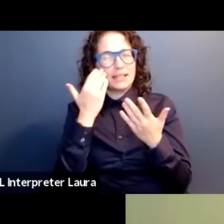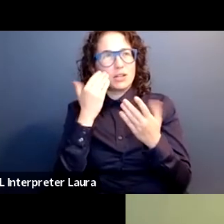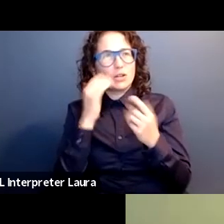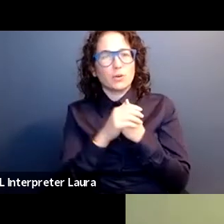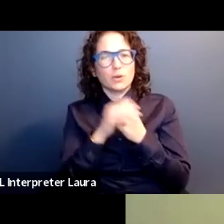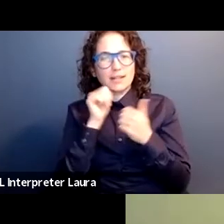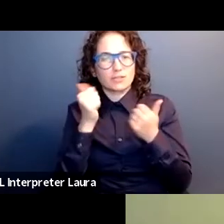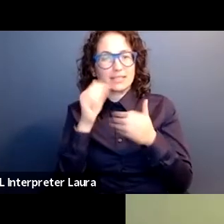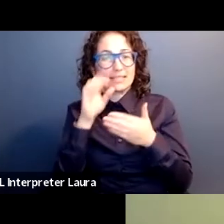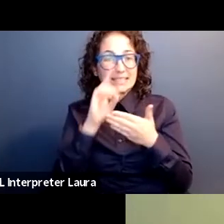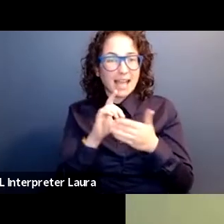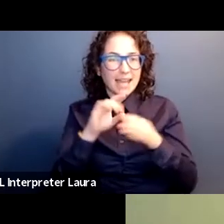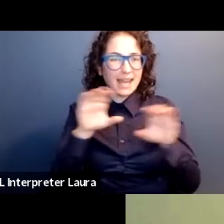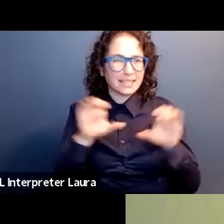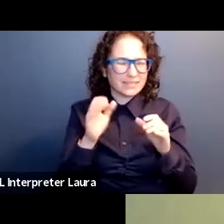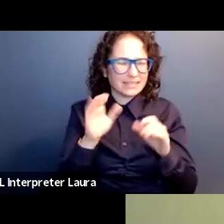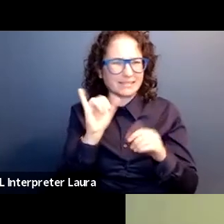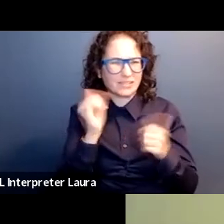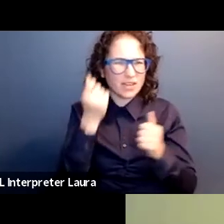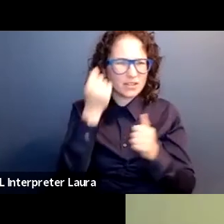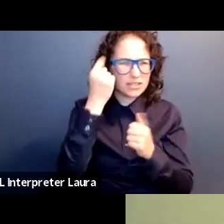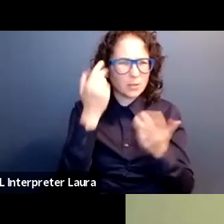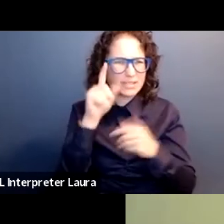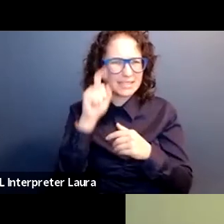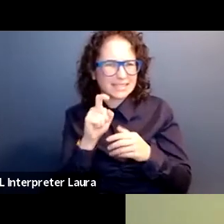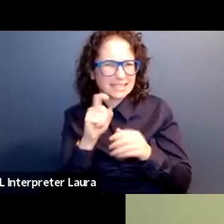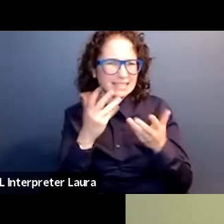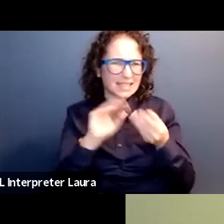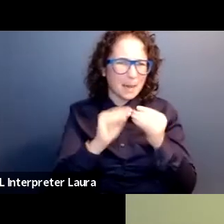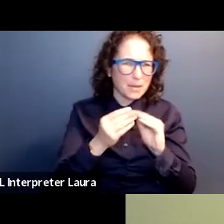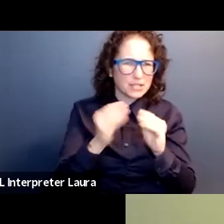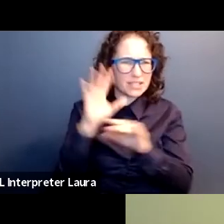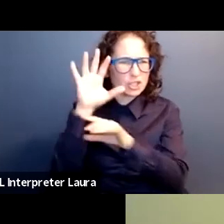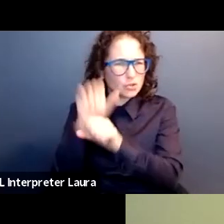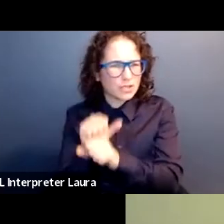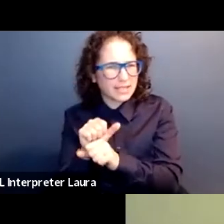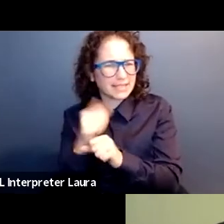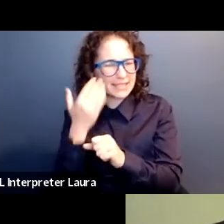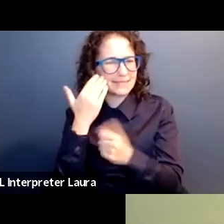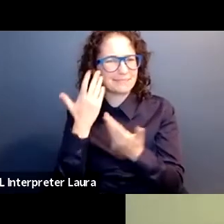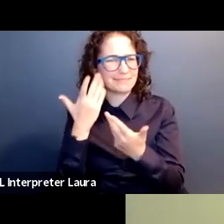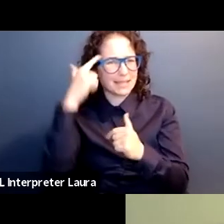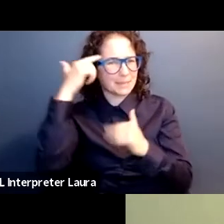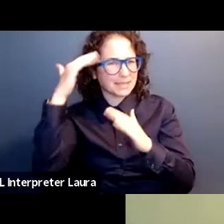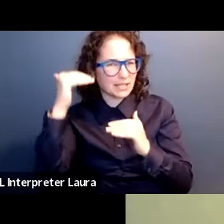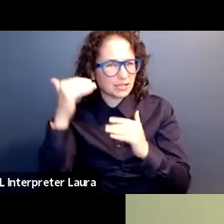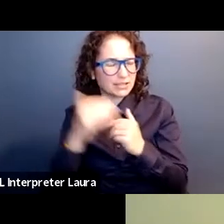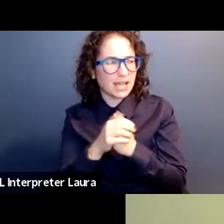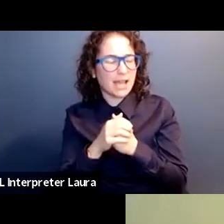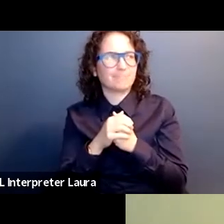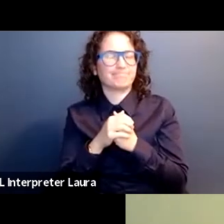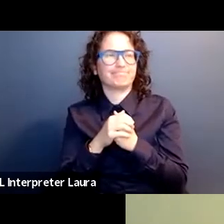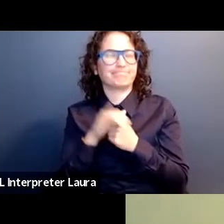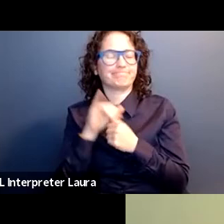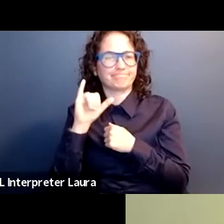the activity, trying to understand what the needs, the numbers, and the trends and the expectations,